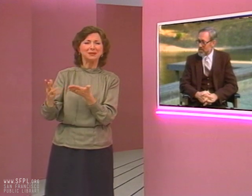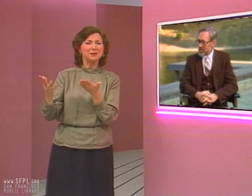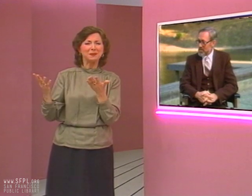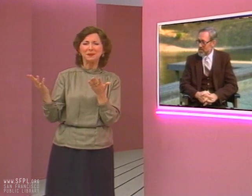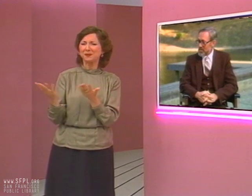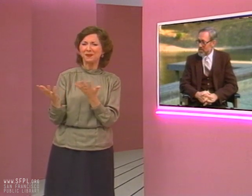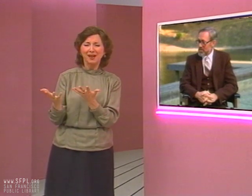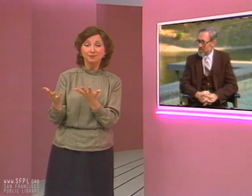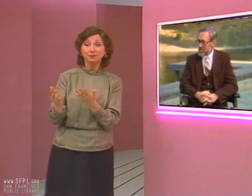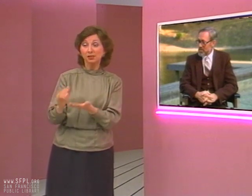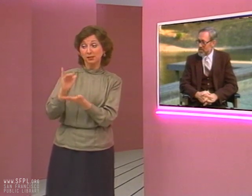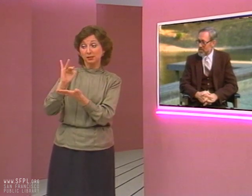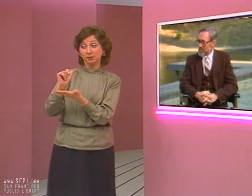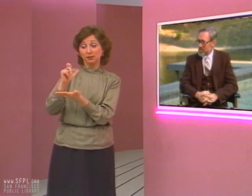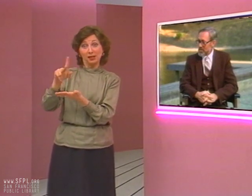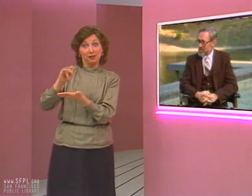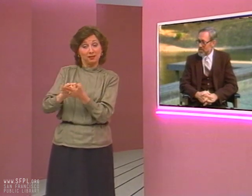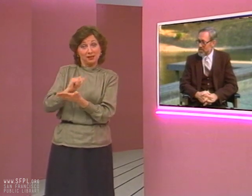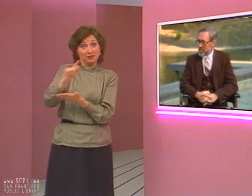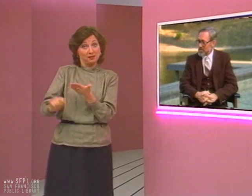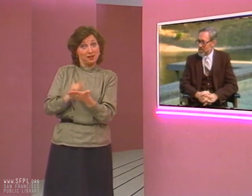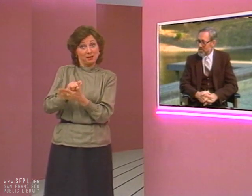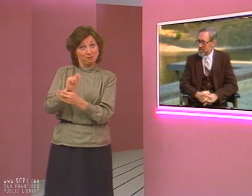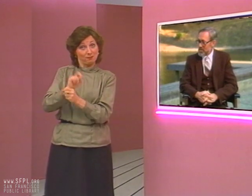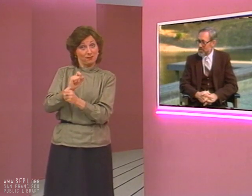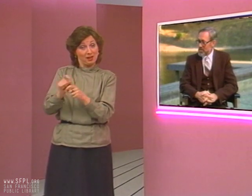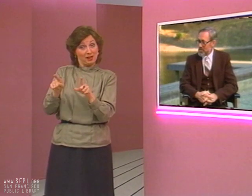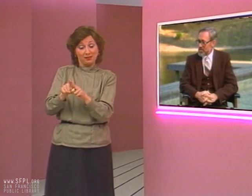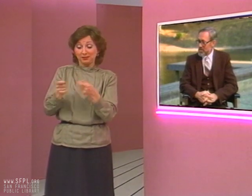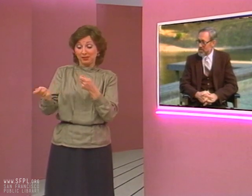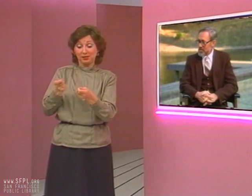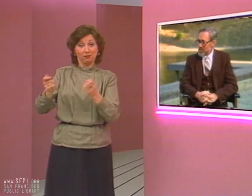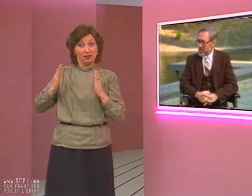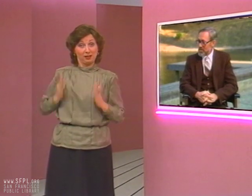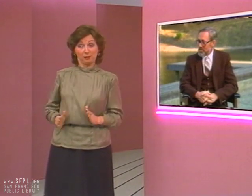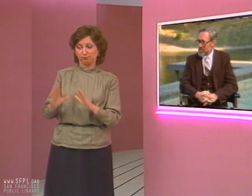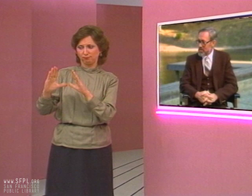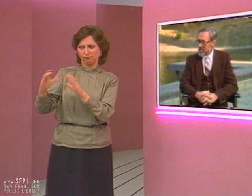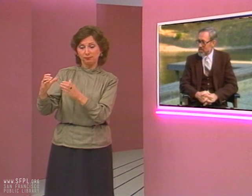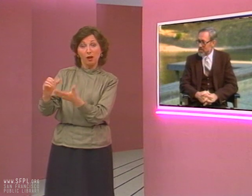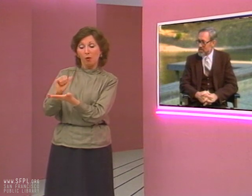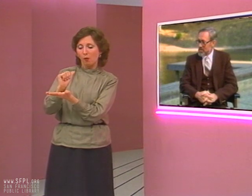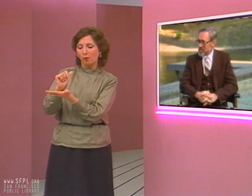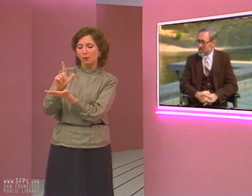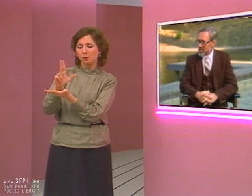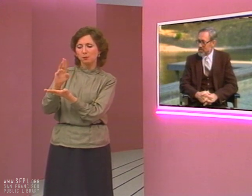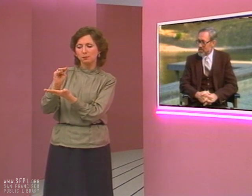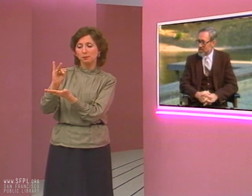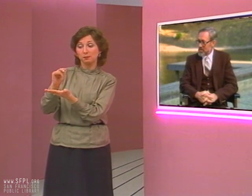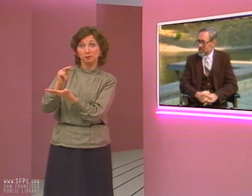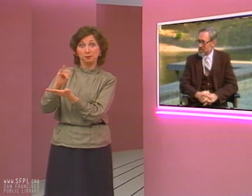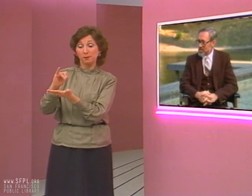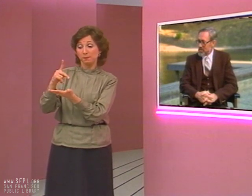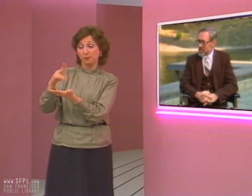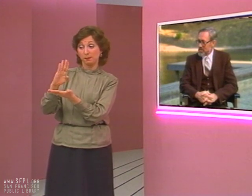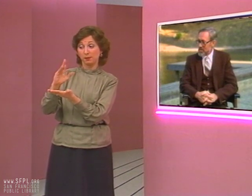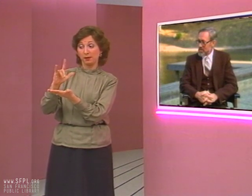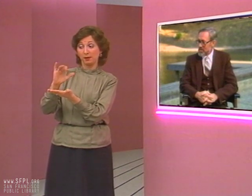He was granted a leave of absence from his position as Director of Alumni Publicity at Gallaudet College in Washington,